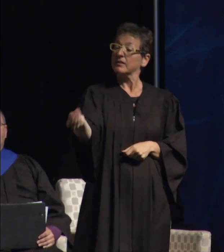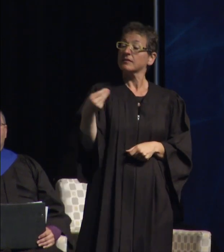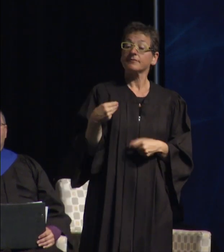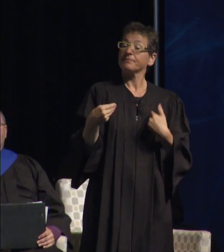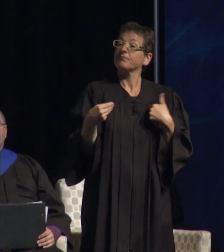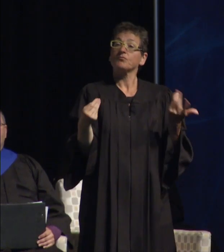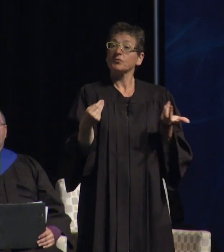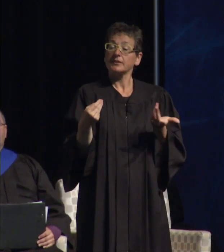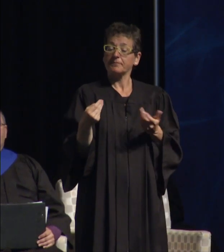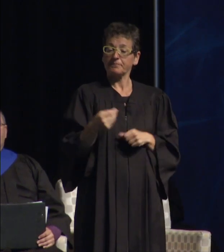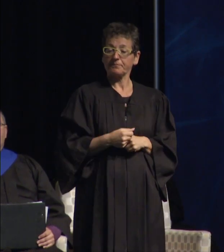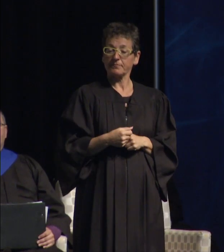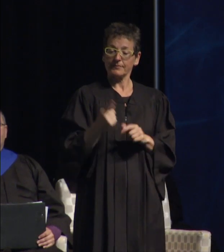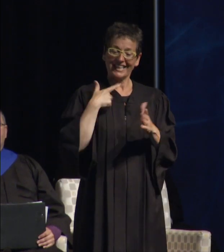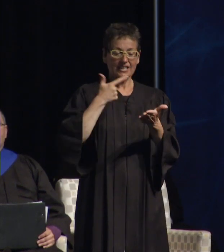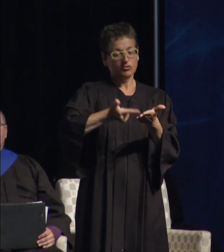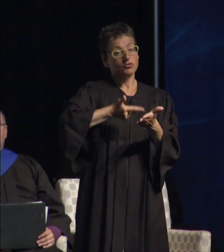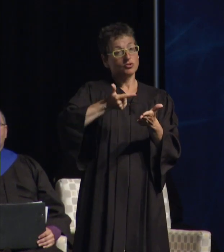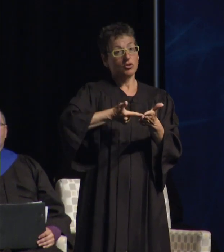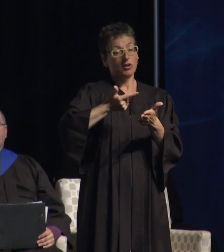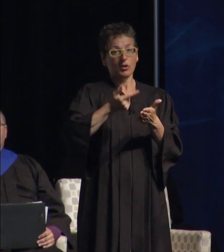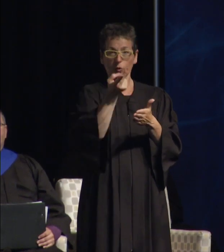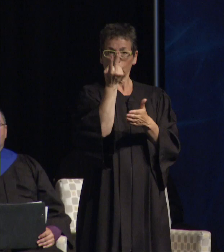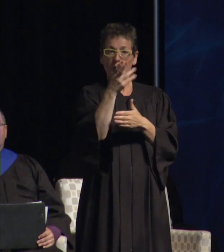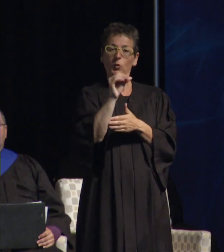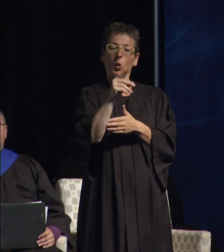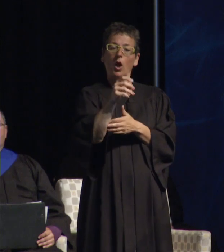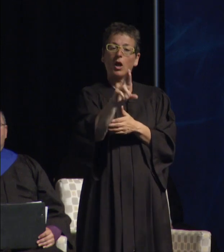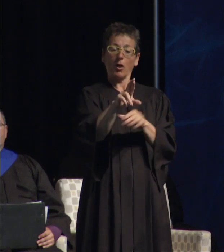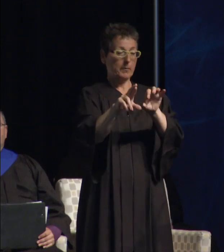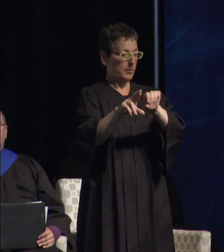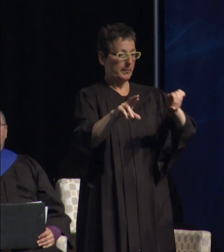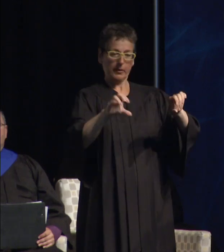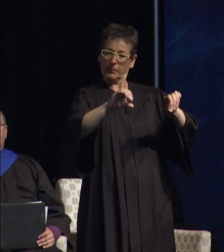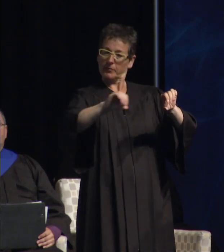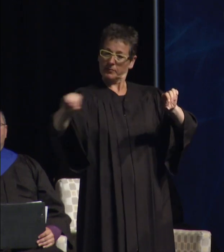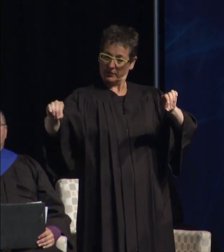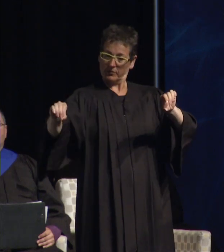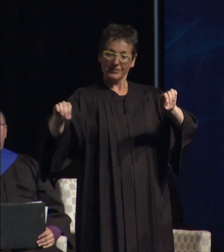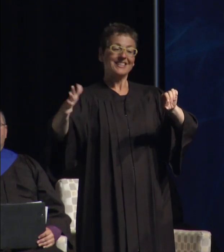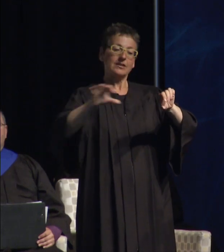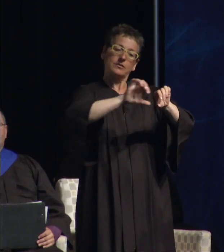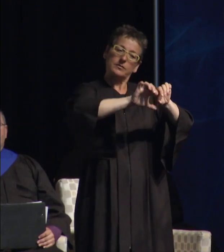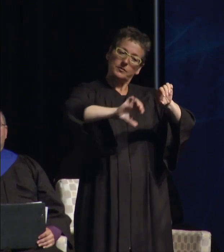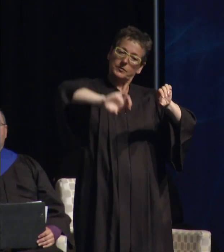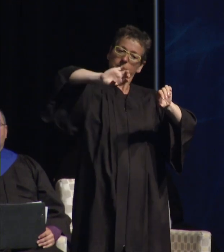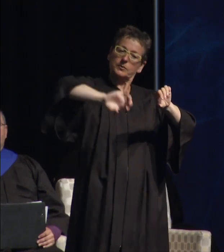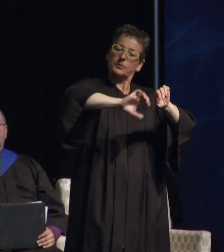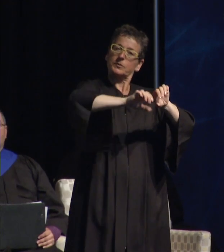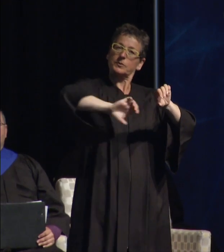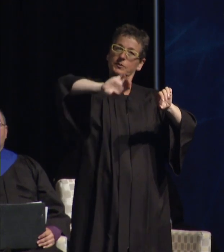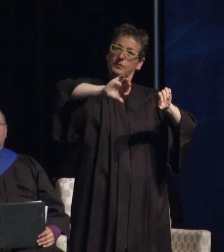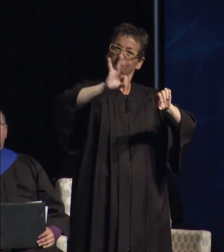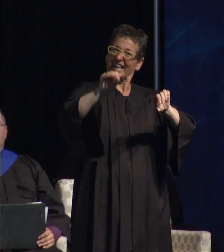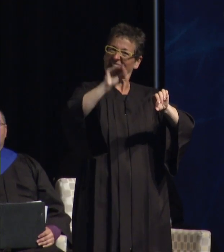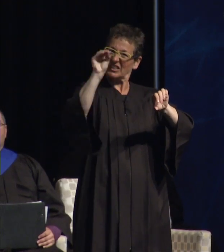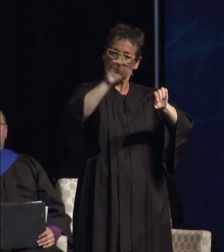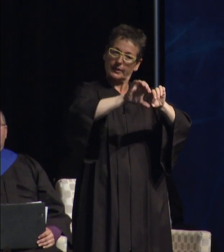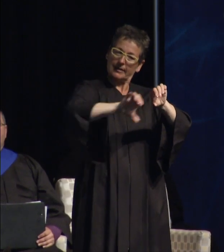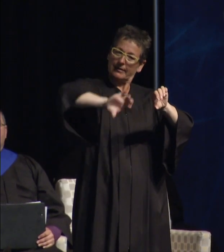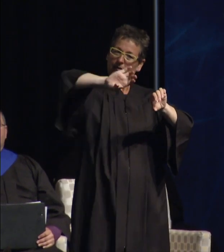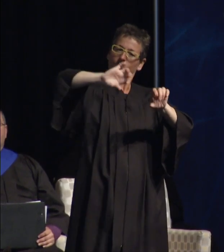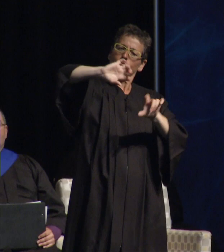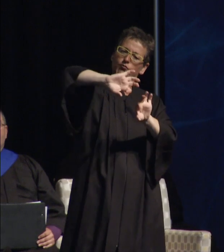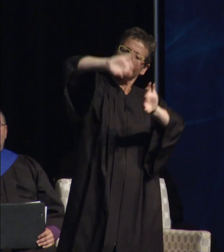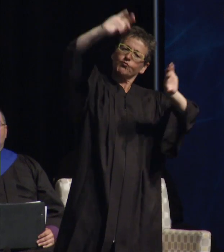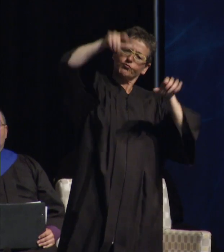project of soldering together two pieces of copper pipe joined together with a 90-degree elbow.